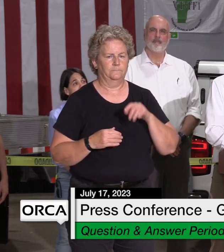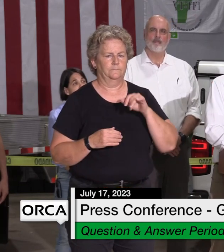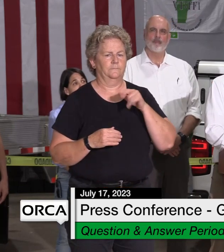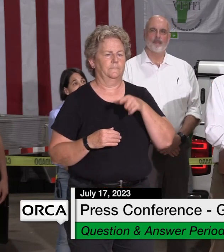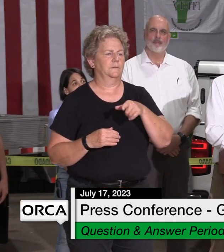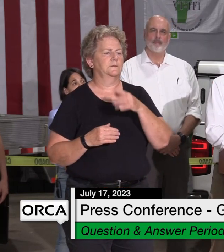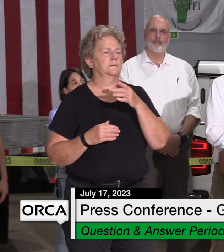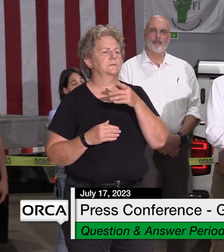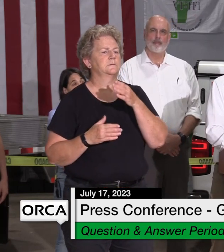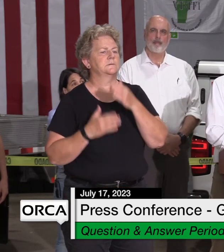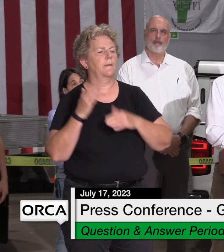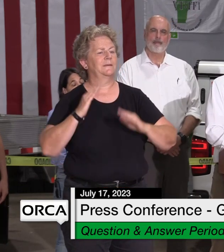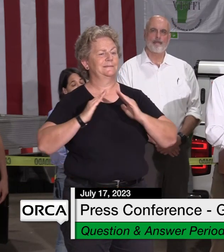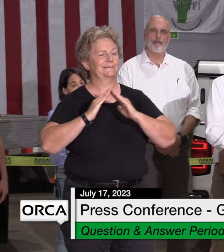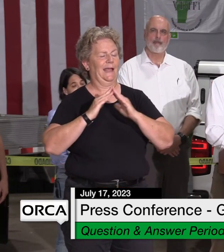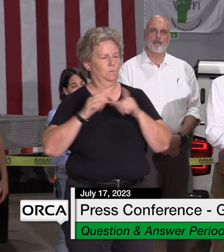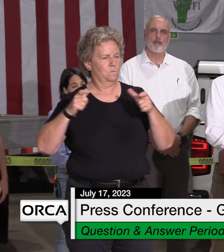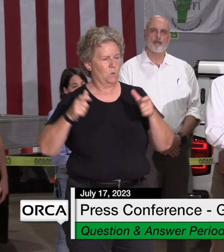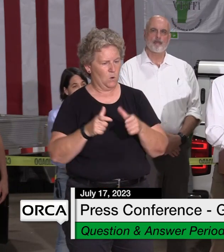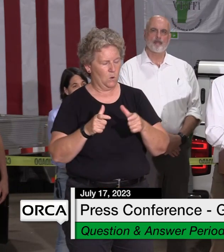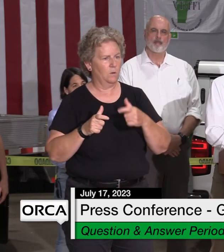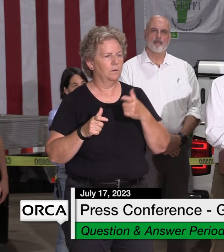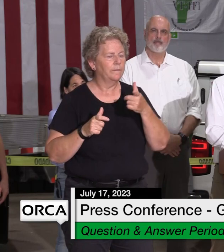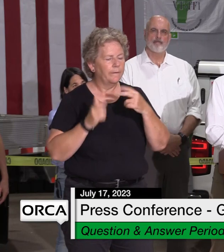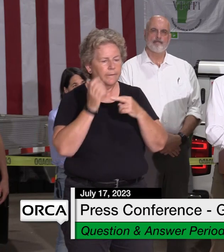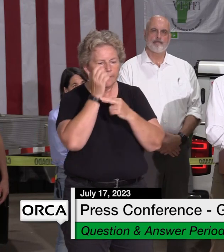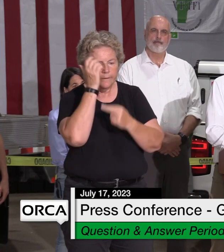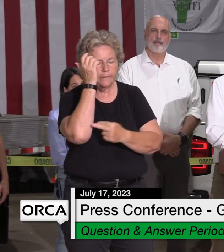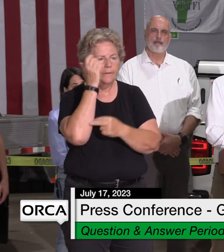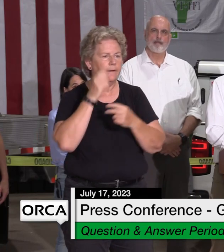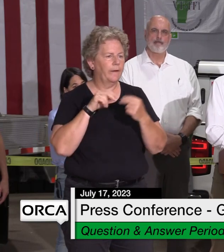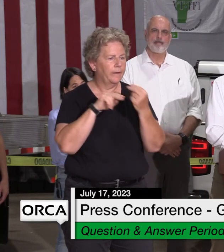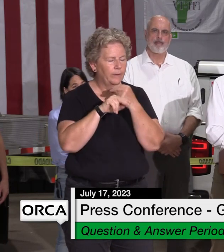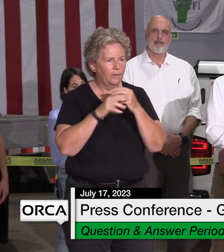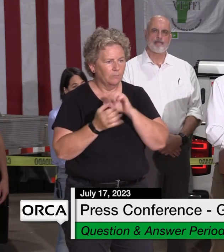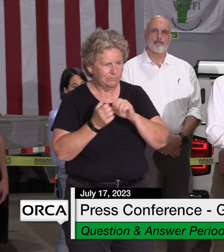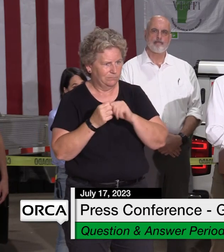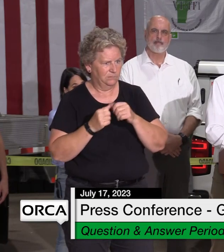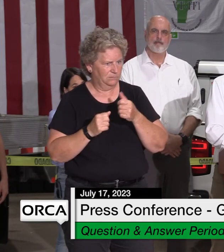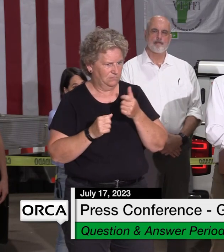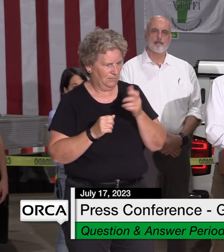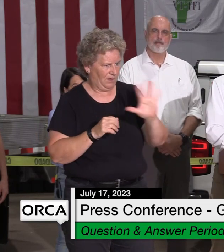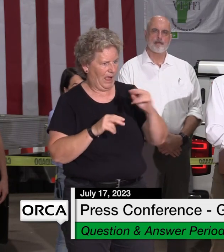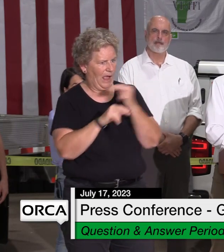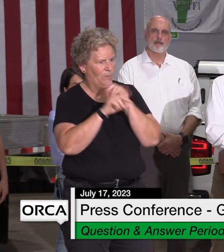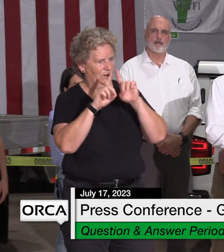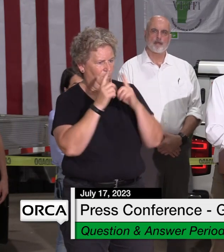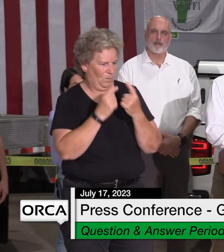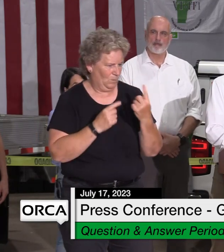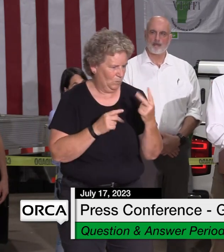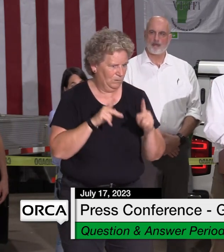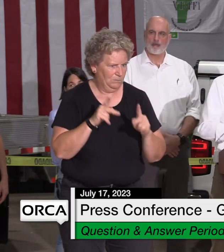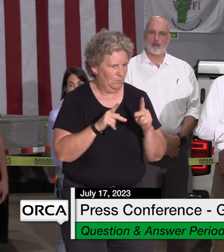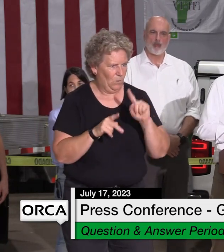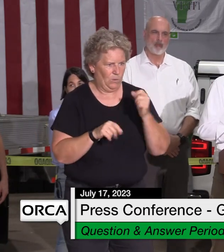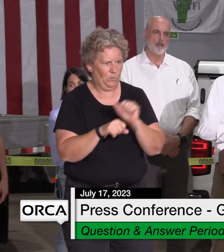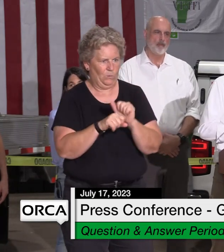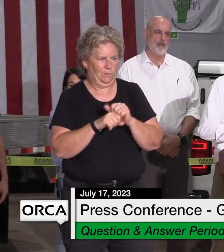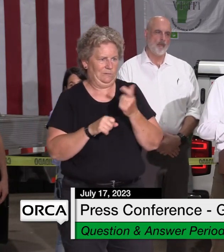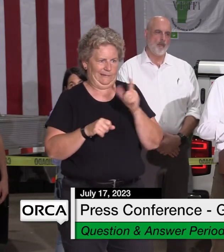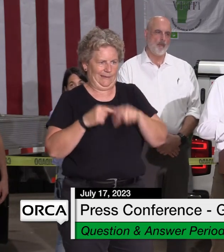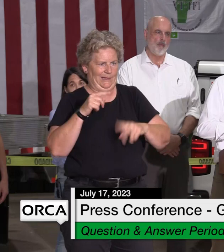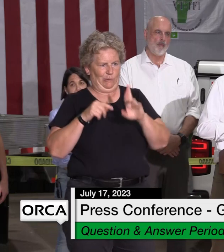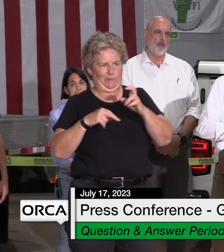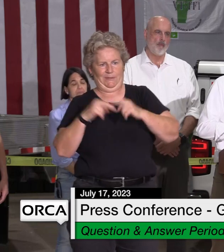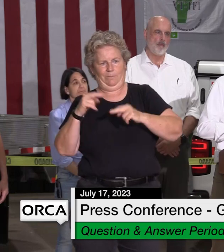things. One, it's very important to us to be user-friendly for smaller communities because I, having been the mayor